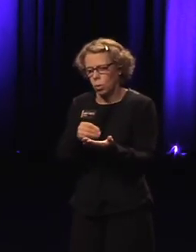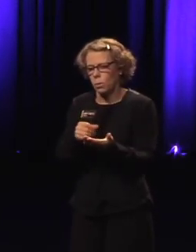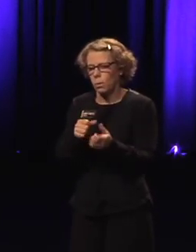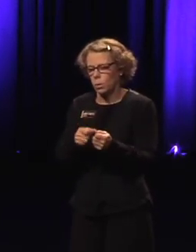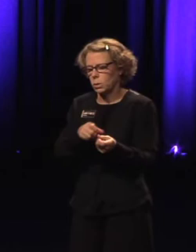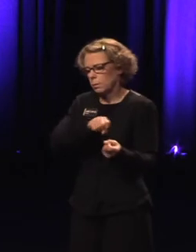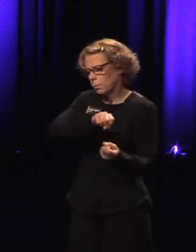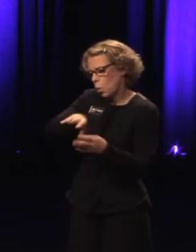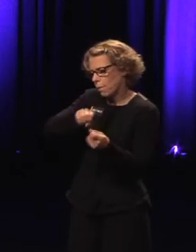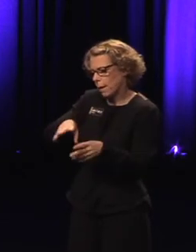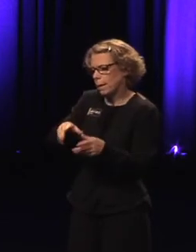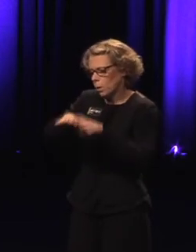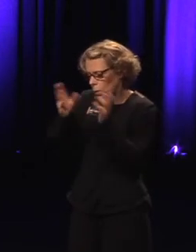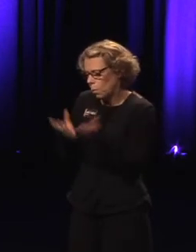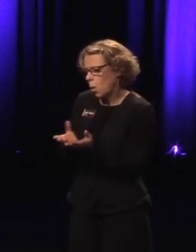global economy.